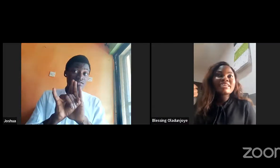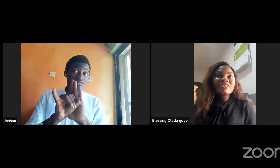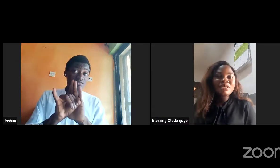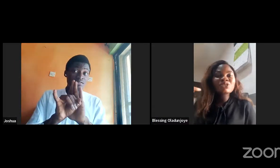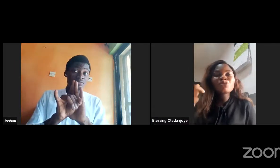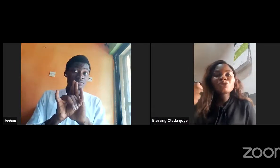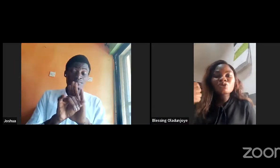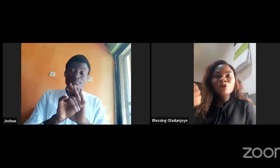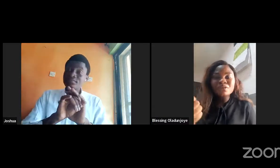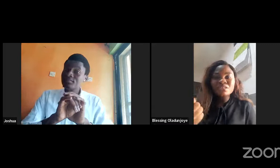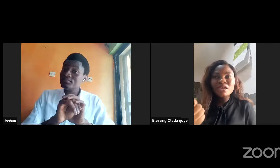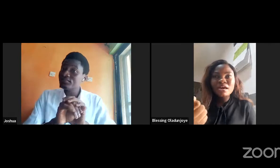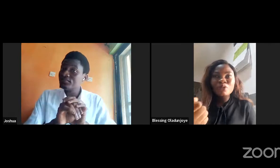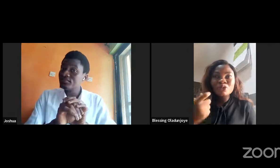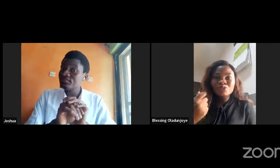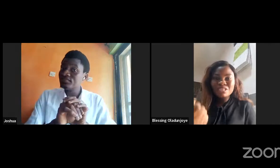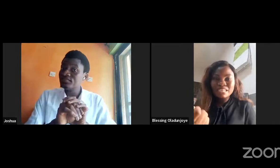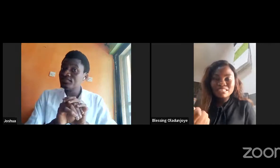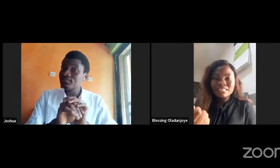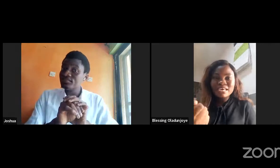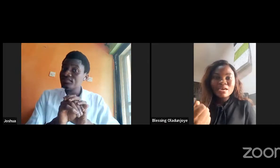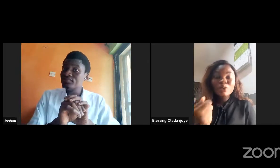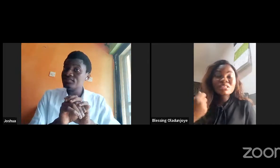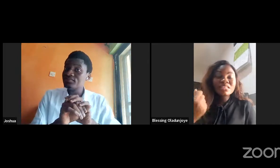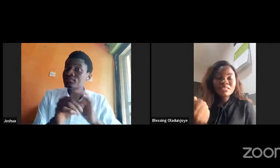that a person is coming with